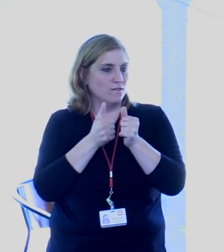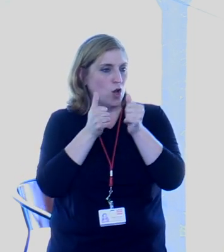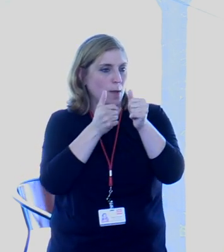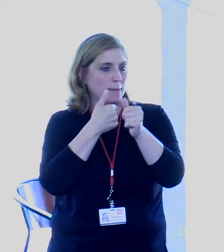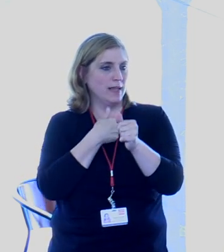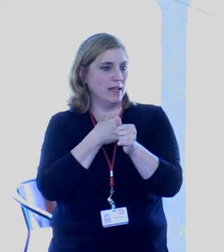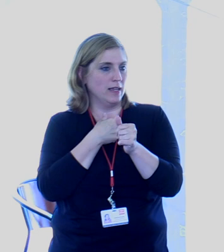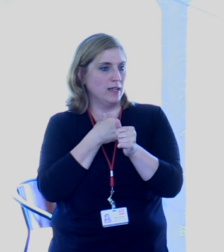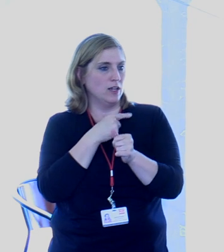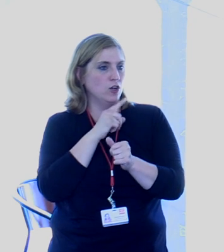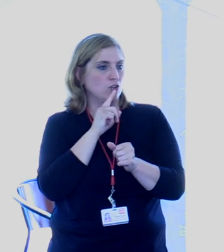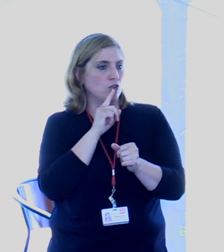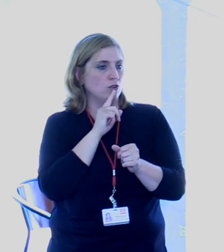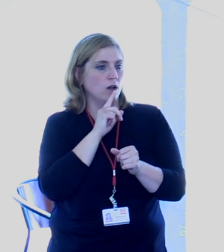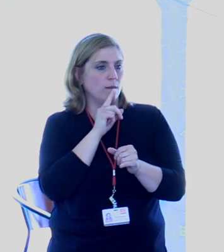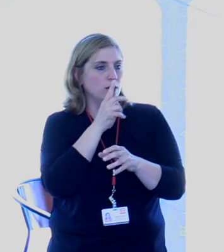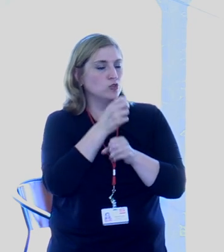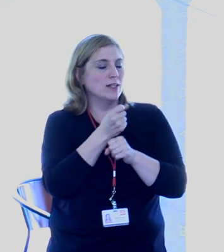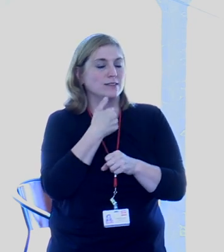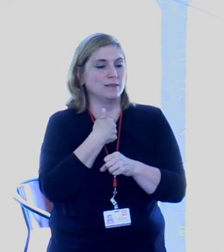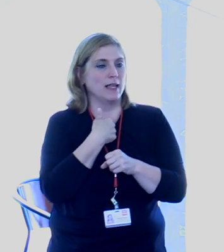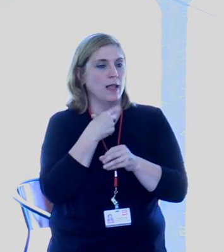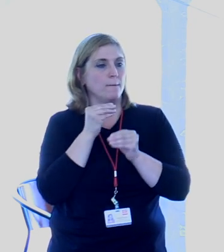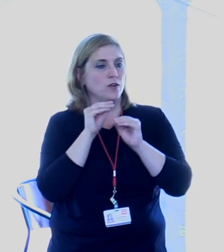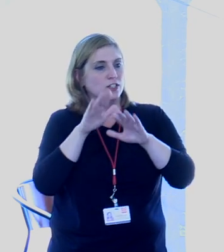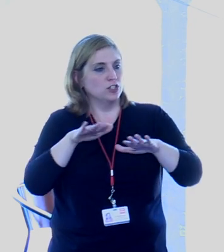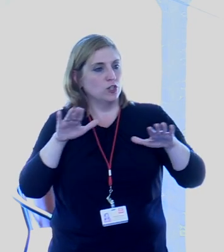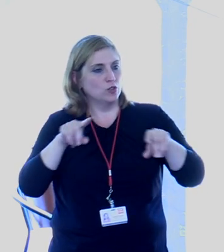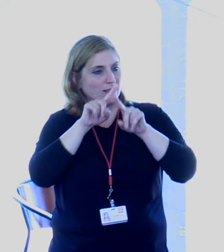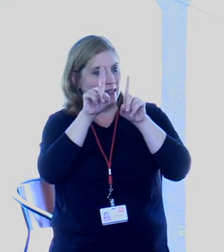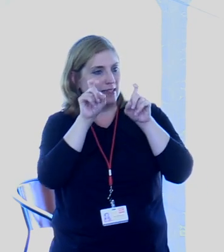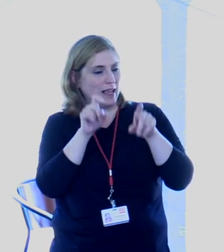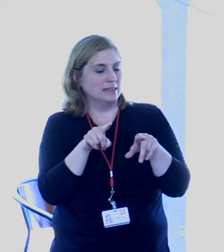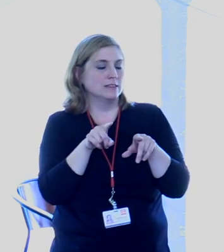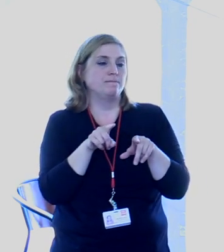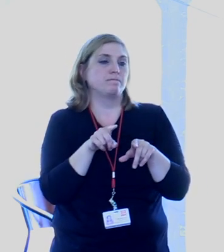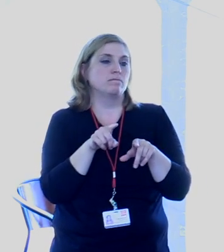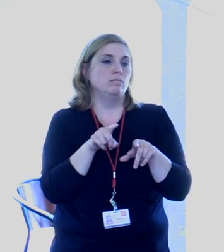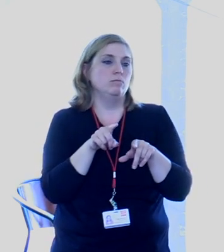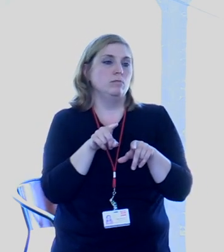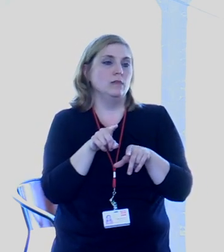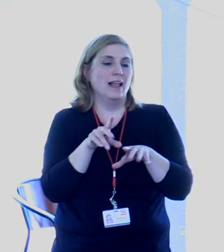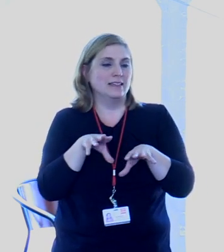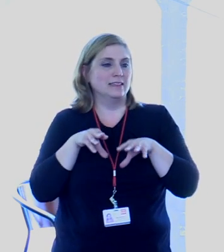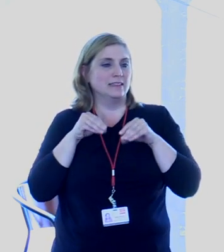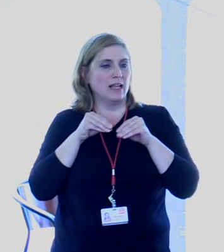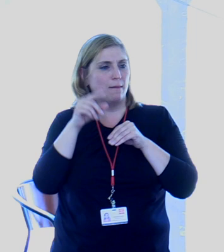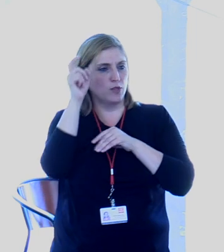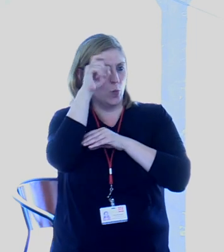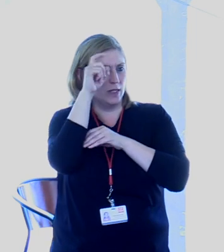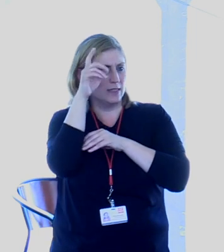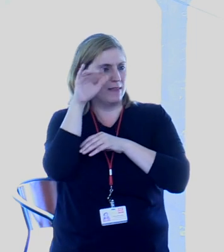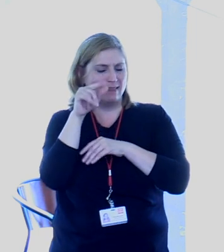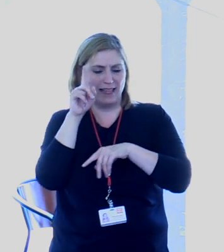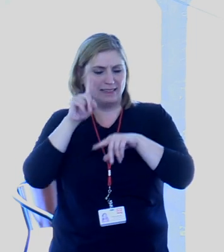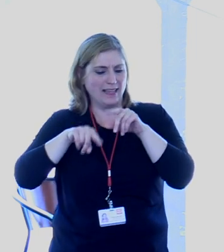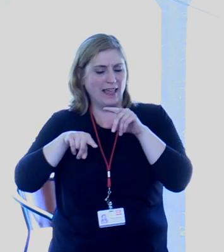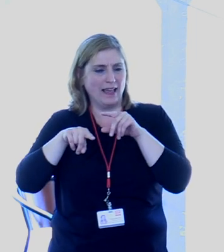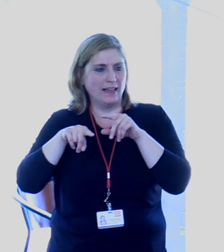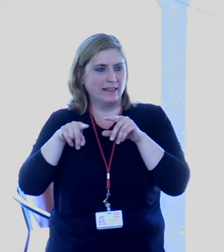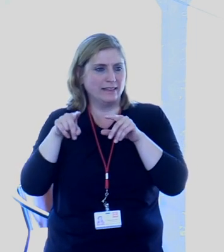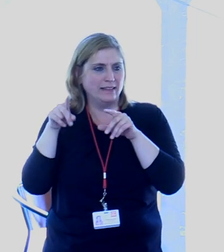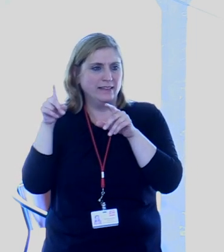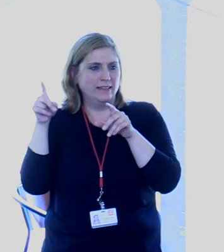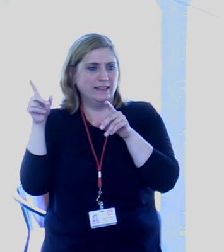me and trust me. And he puts his children to the test. He puts his children to the test to accept a wisdom that they can't